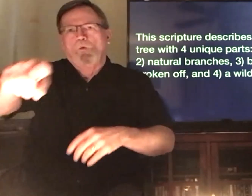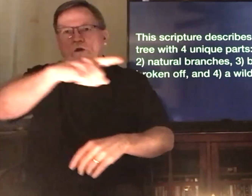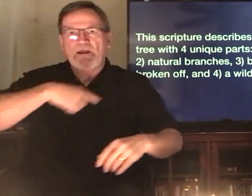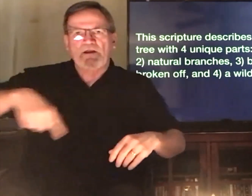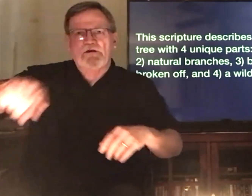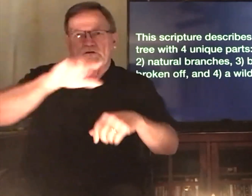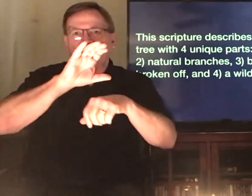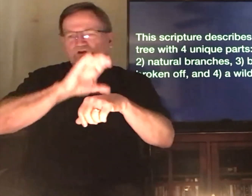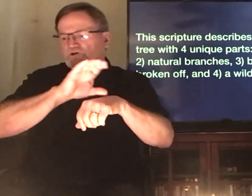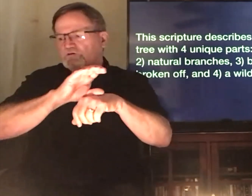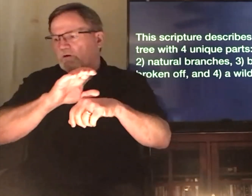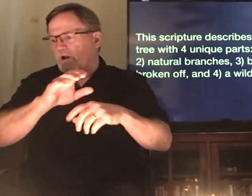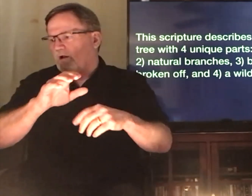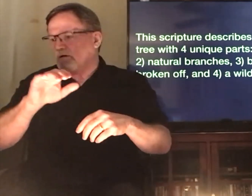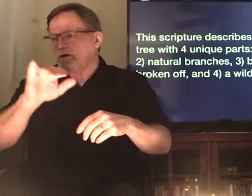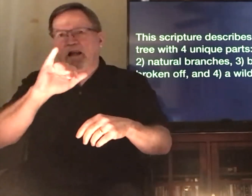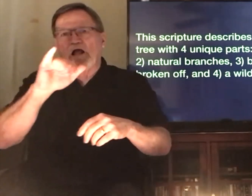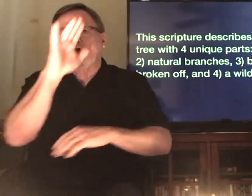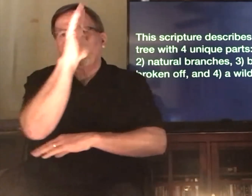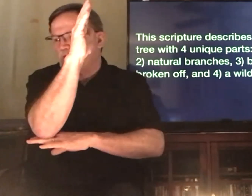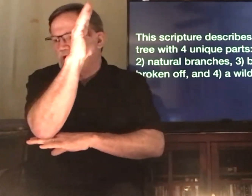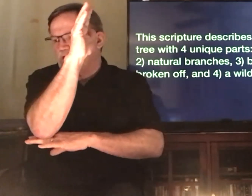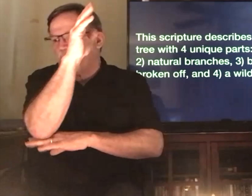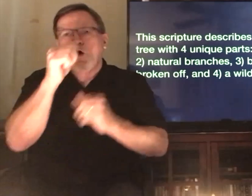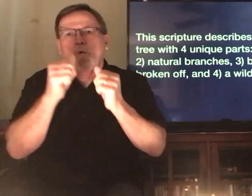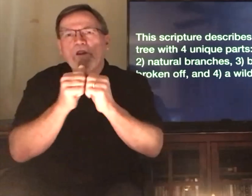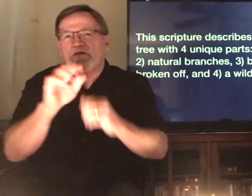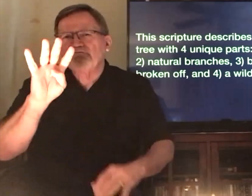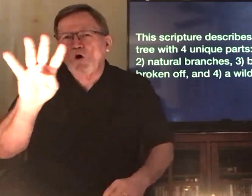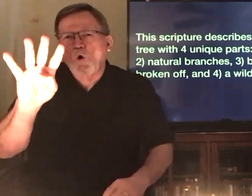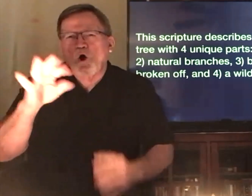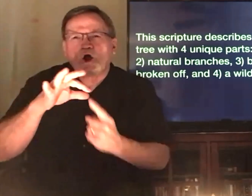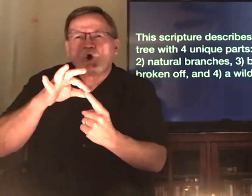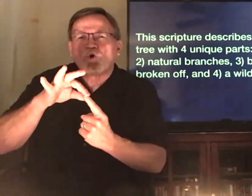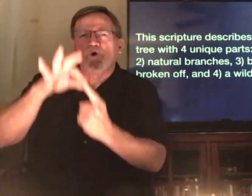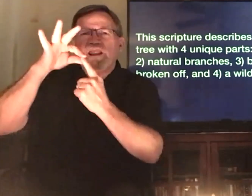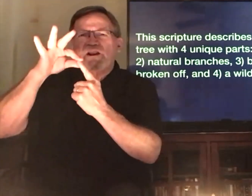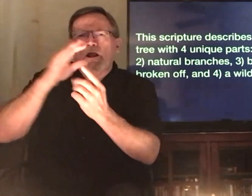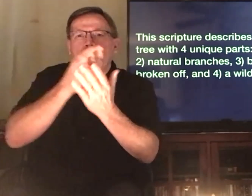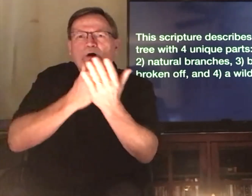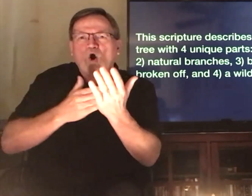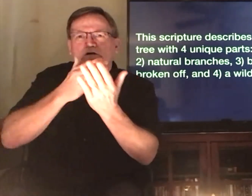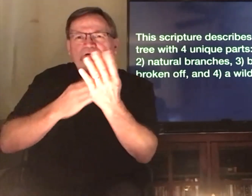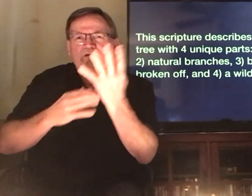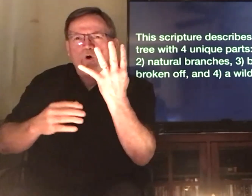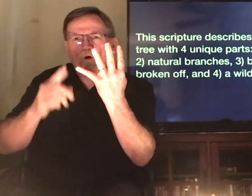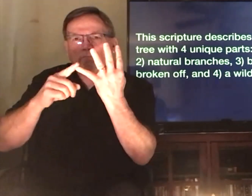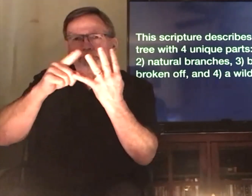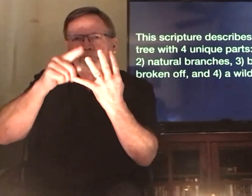my voice, and there will be one flock with one